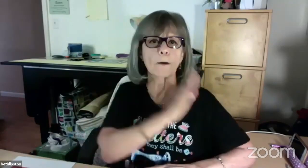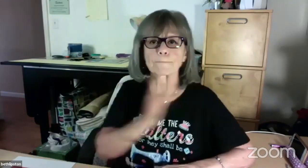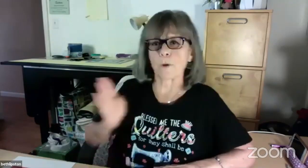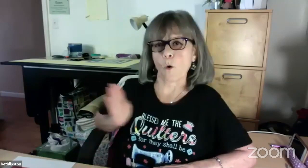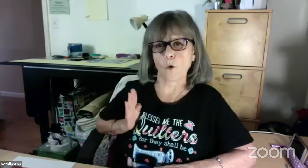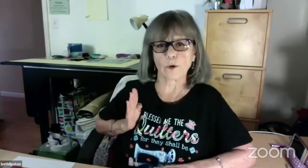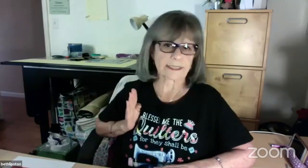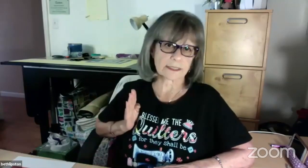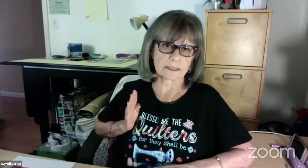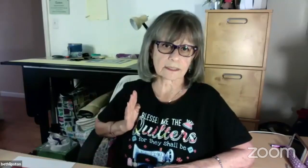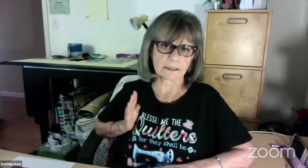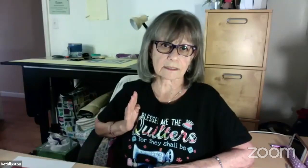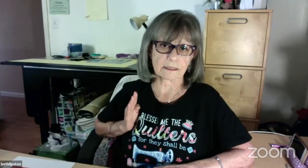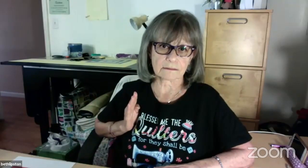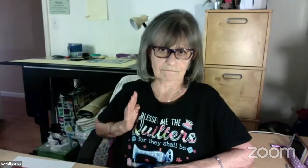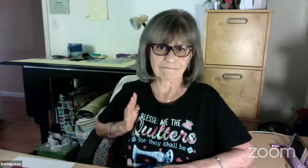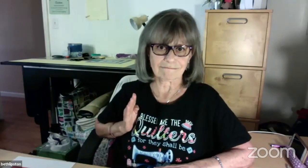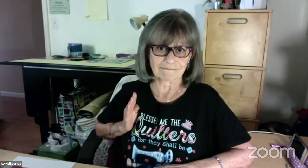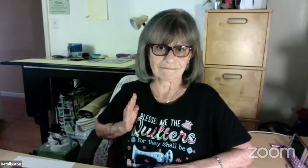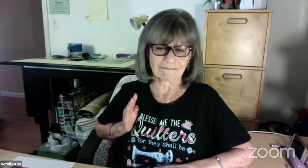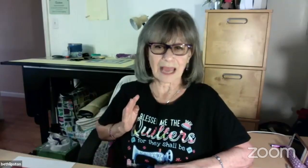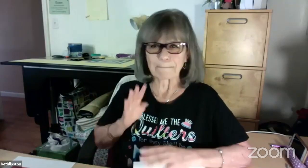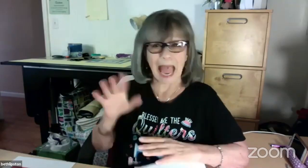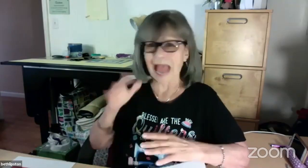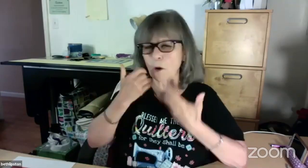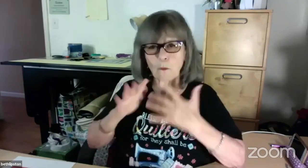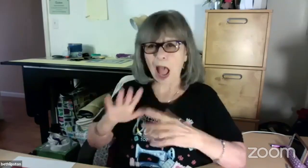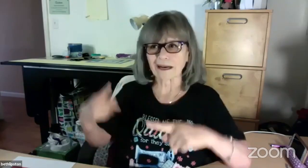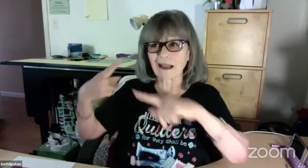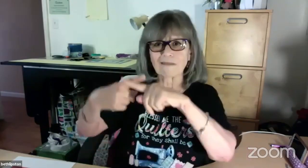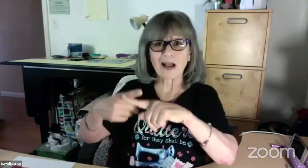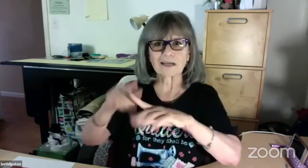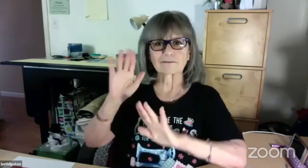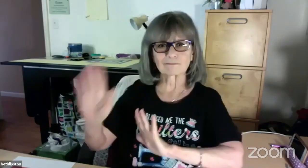but I would like to be able to have an email for the board. I don't